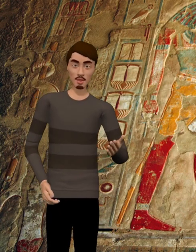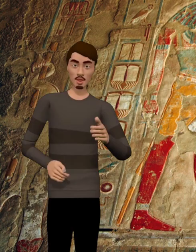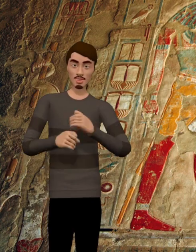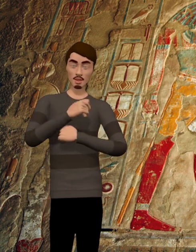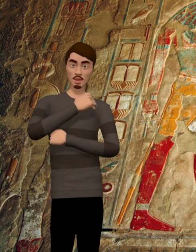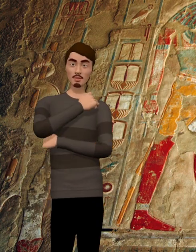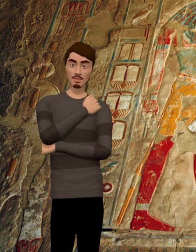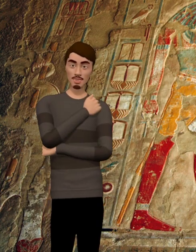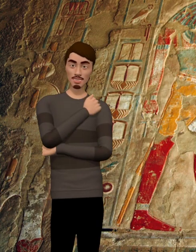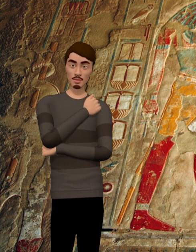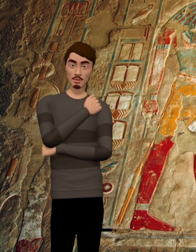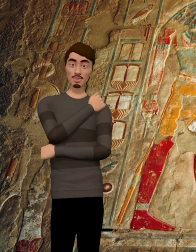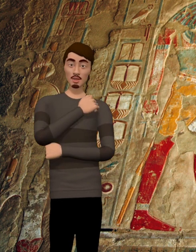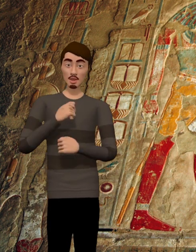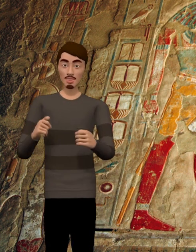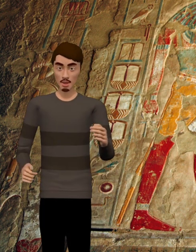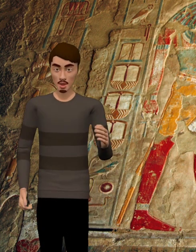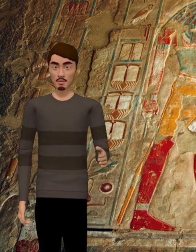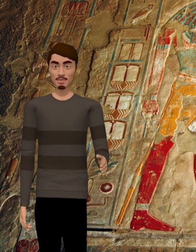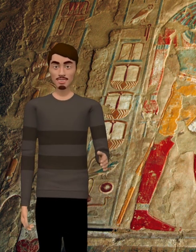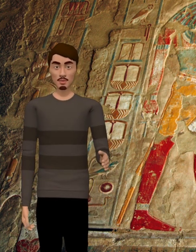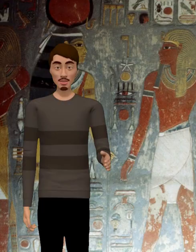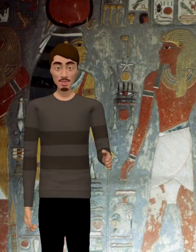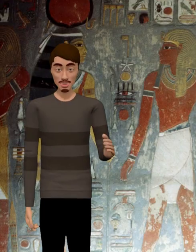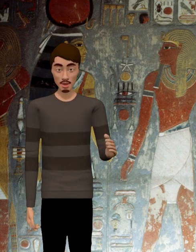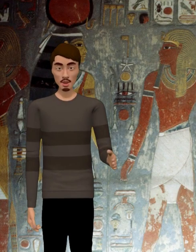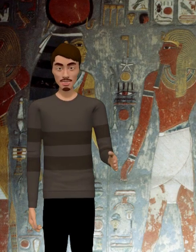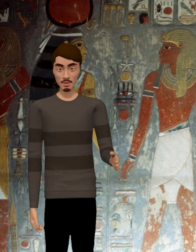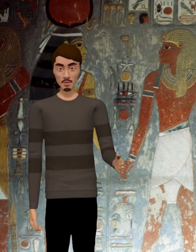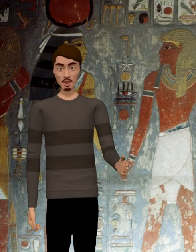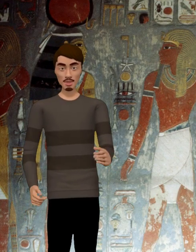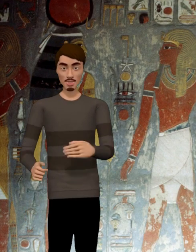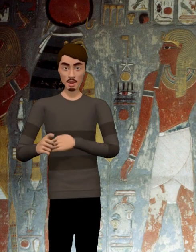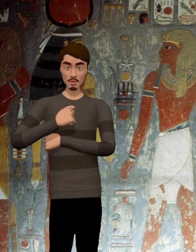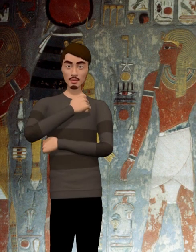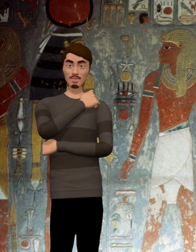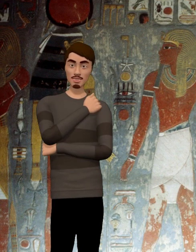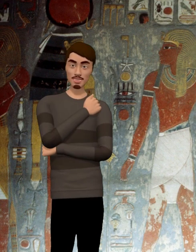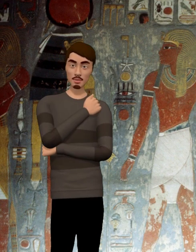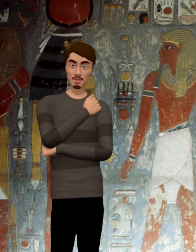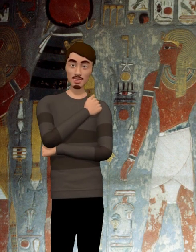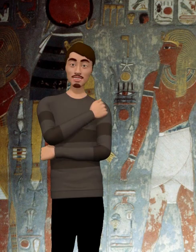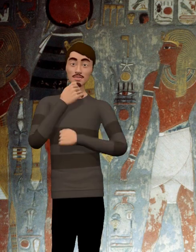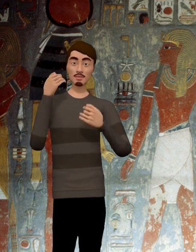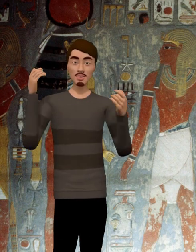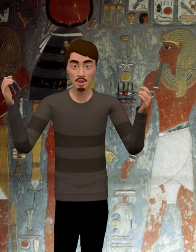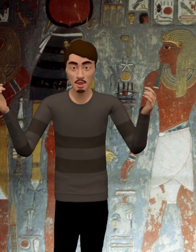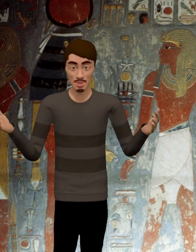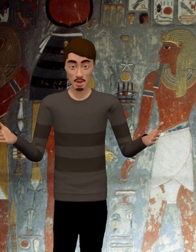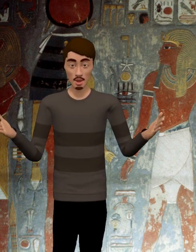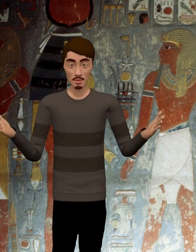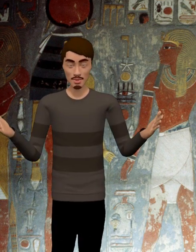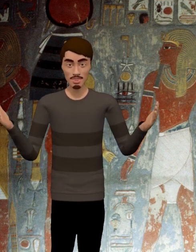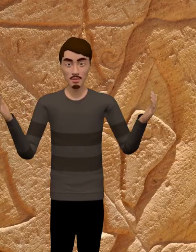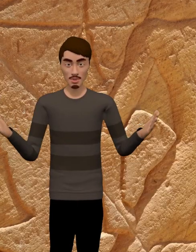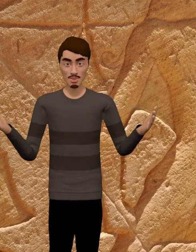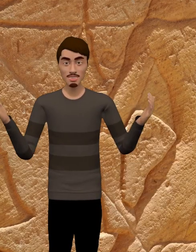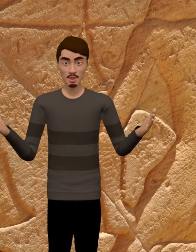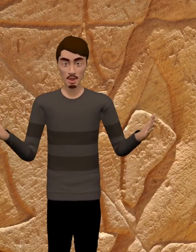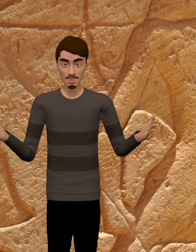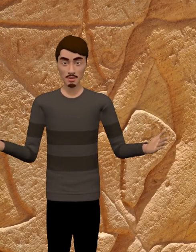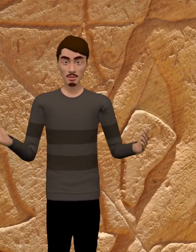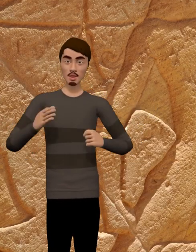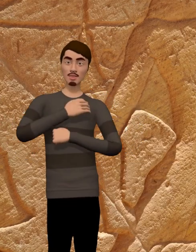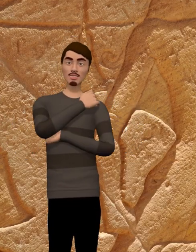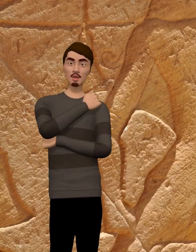fatigue. To conclude, we can certainly say that the reflection that the Egyptians developed on the theme of death, even